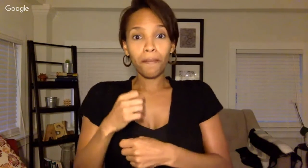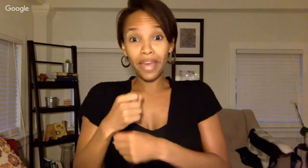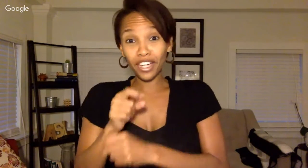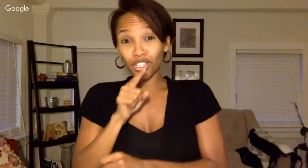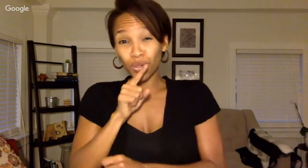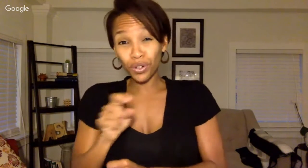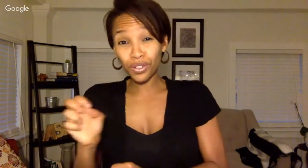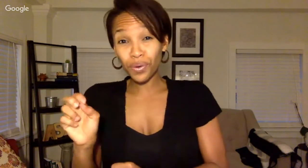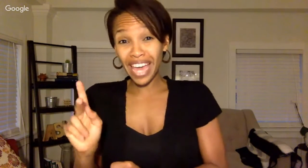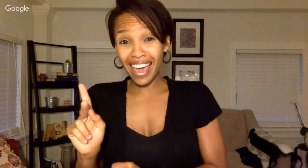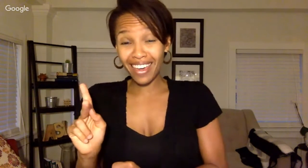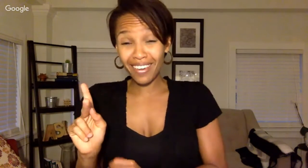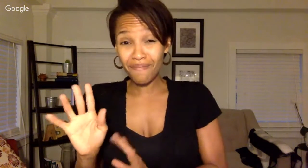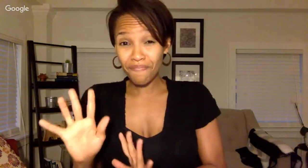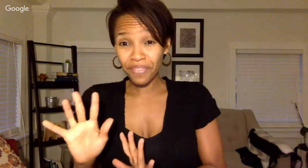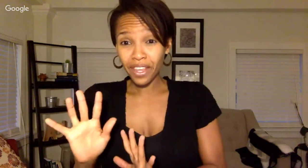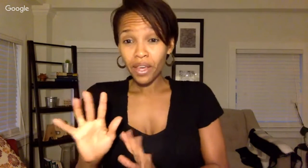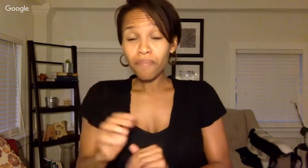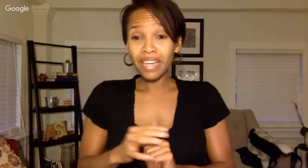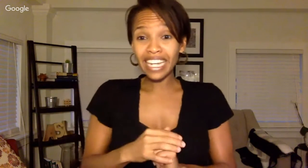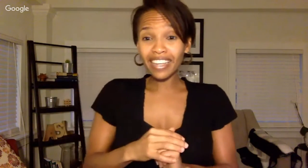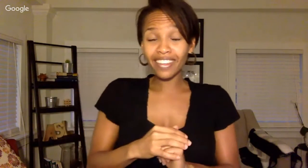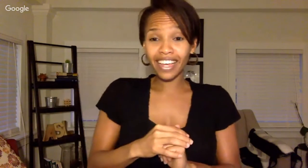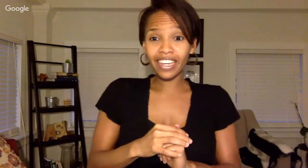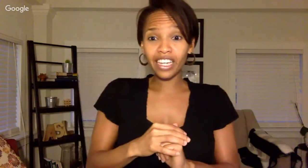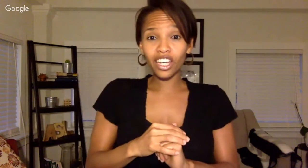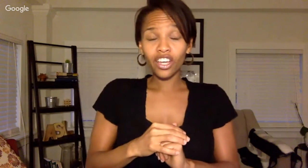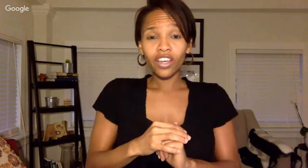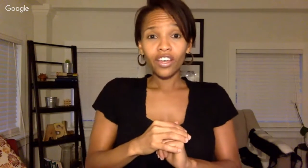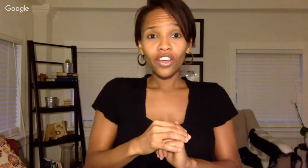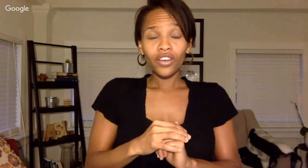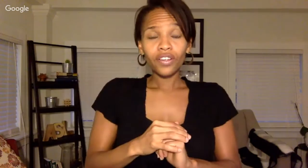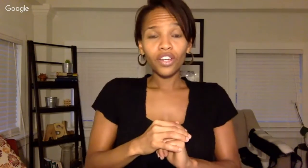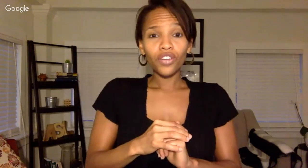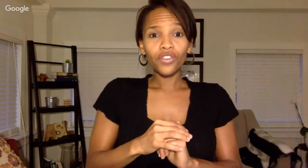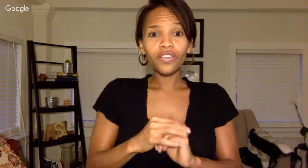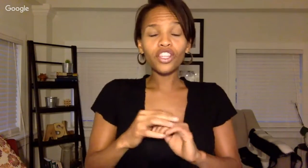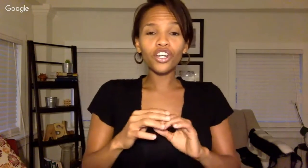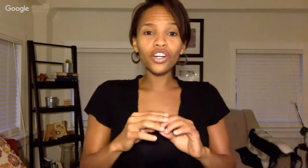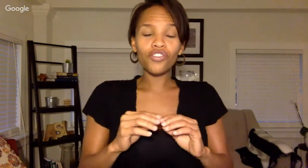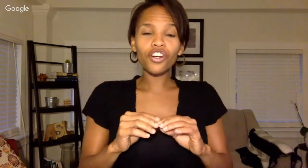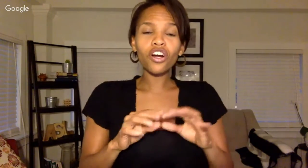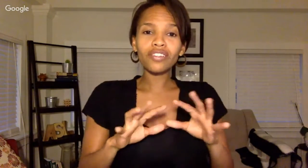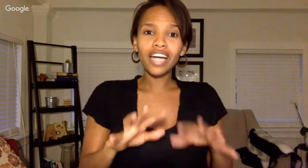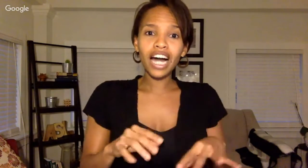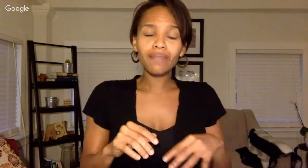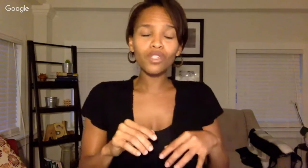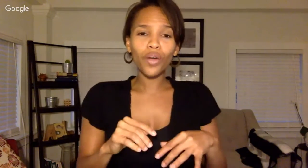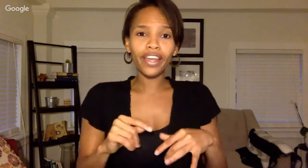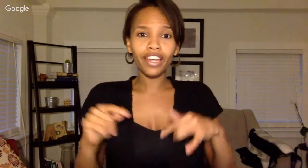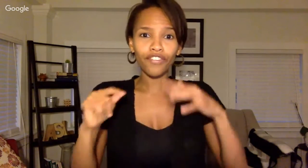make sure is okay, meaning like there are times when if you're